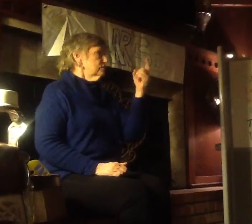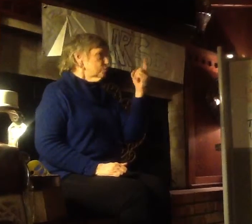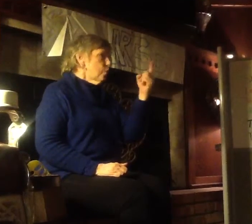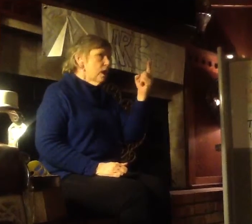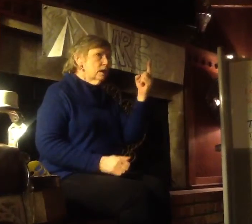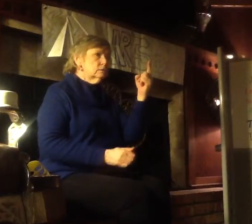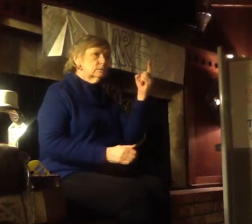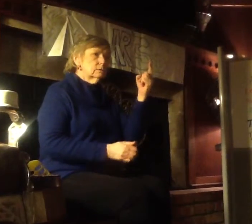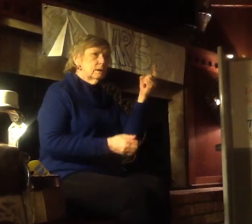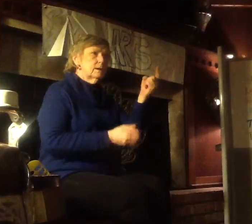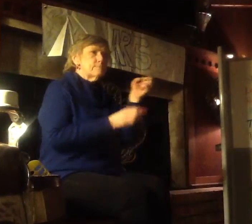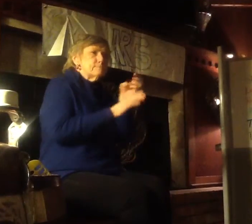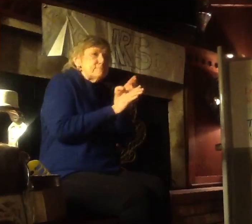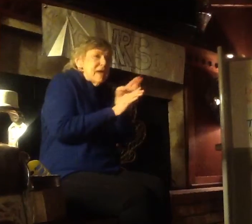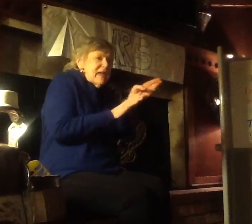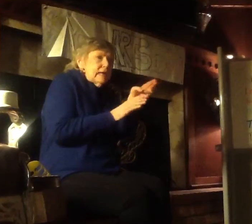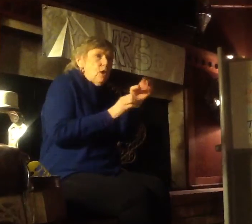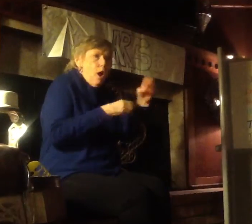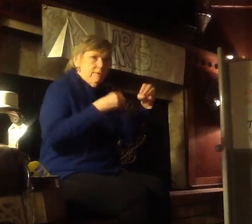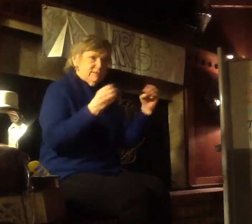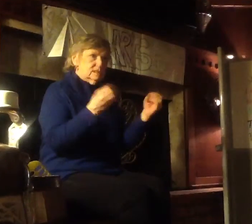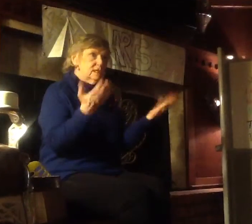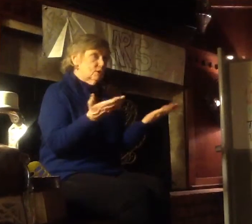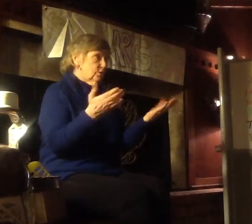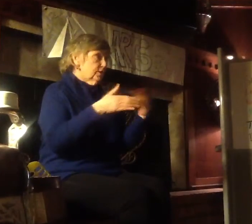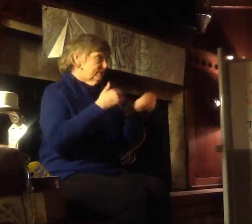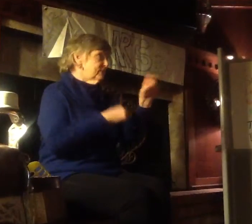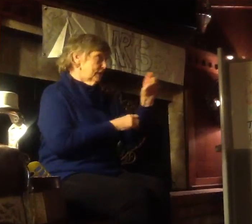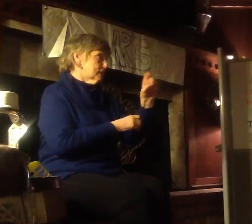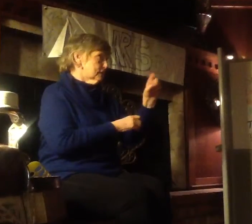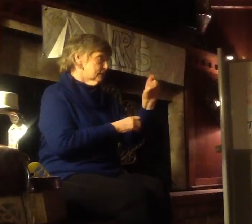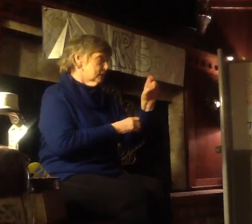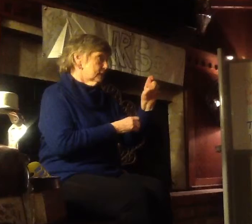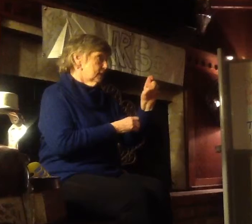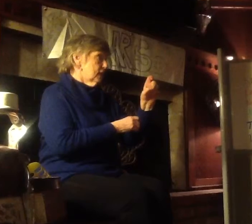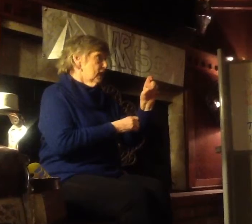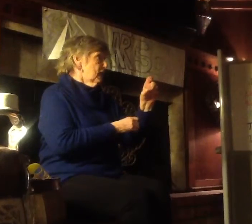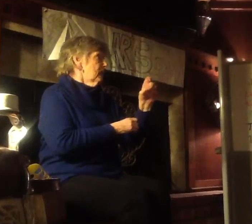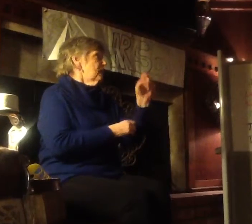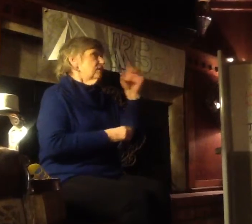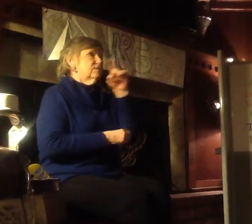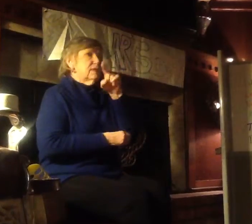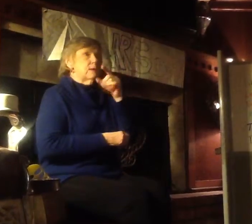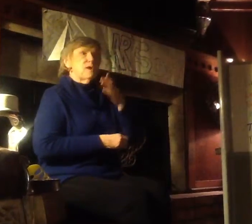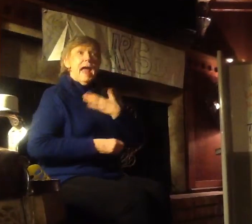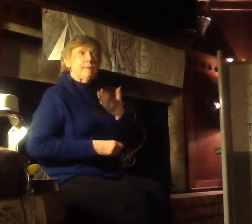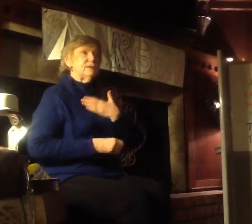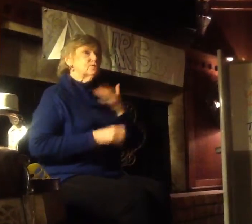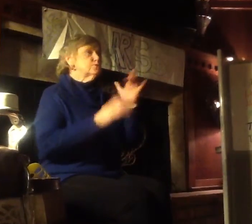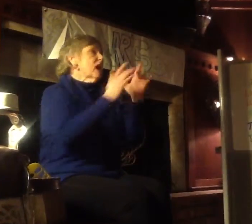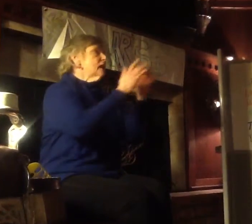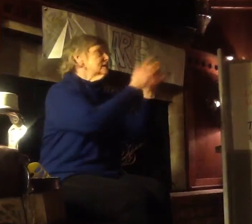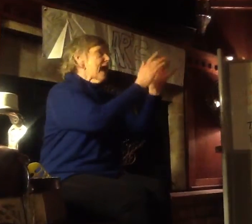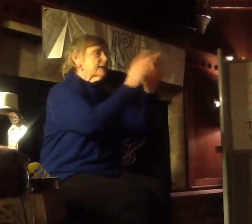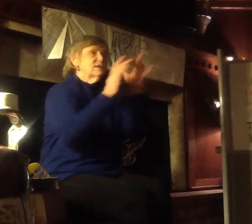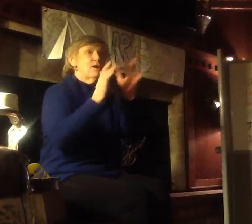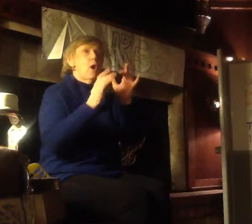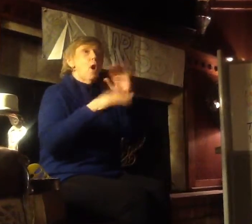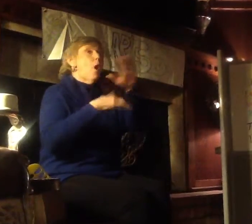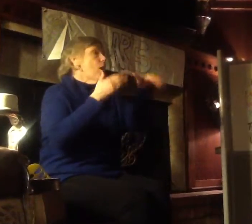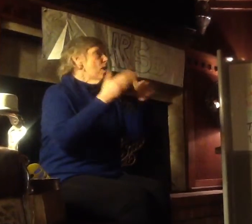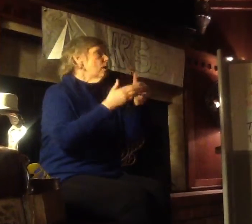And there's one main office here in Phoenix. They were happy to